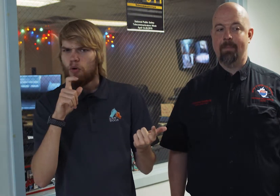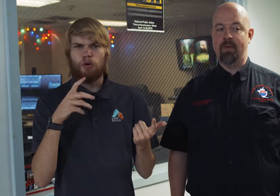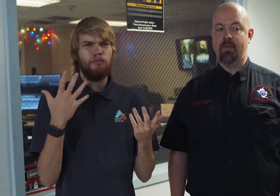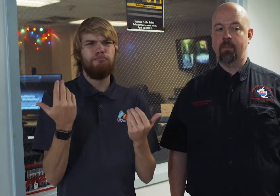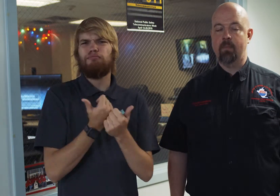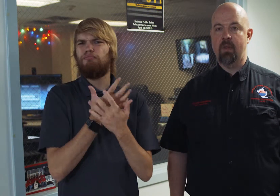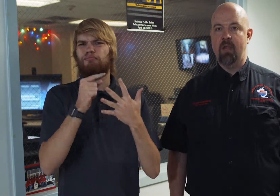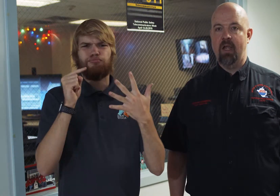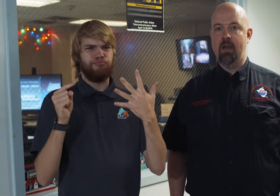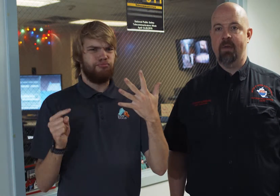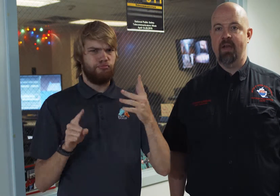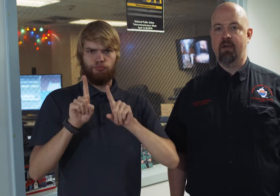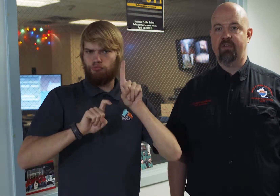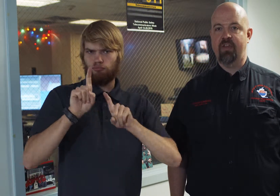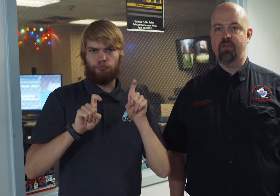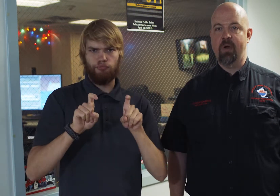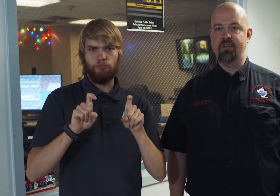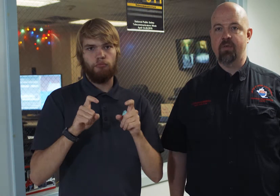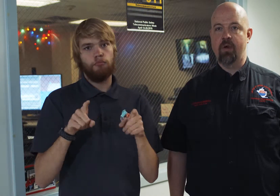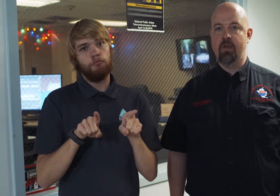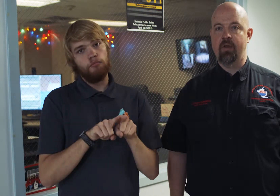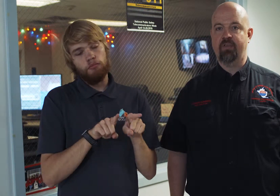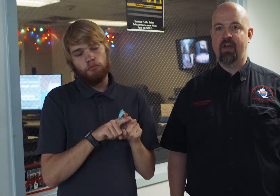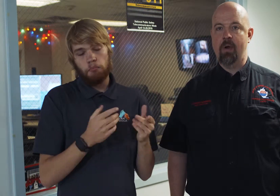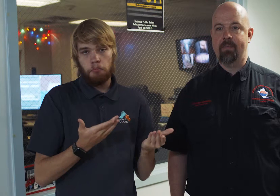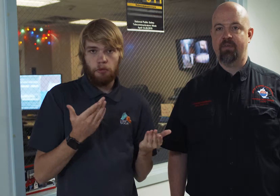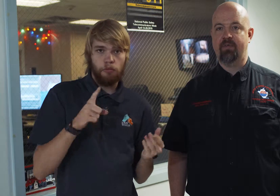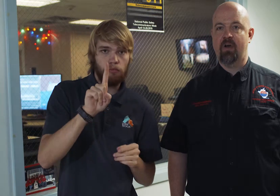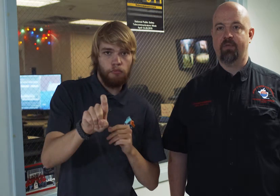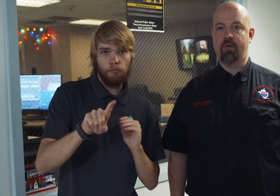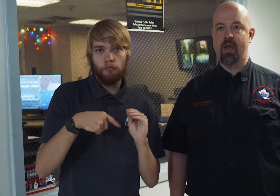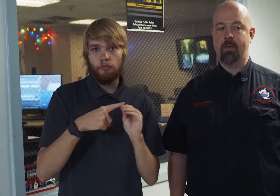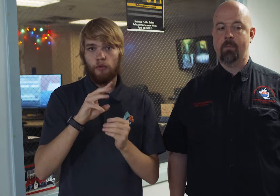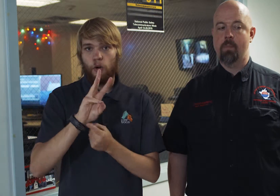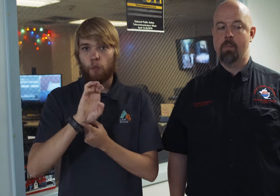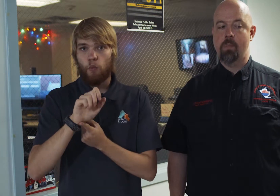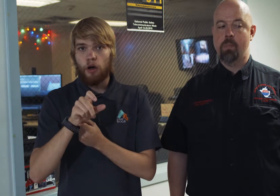happened, and depending on the situation, whether there's any weapons involved or not.